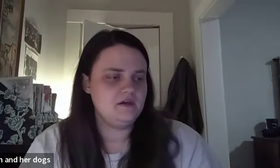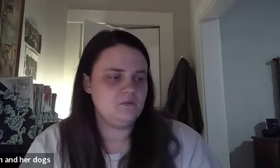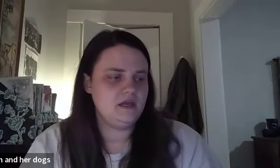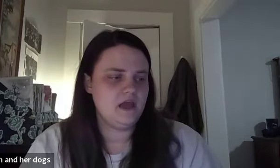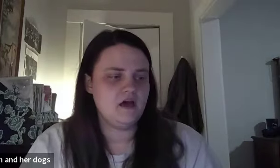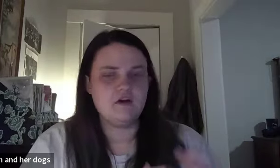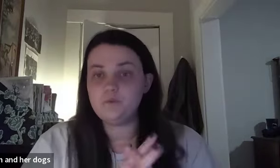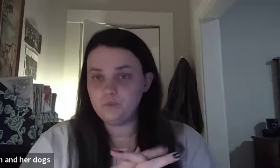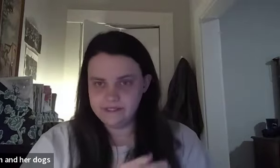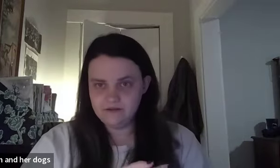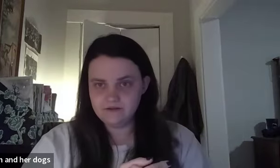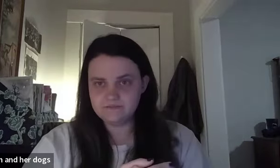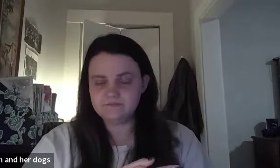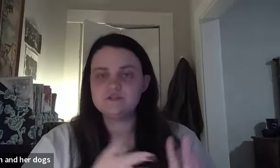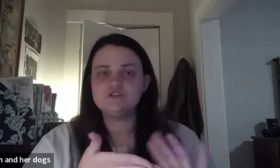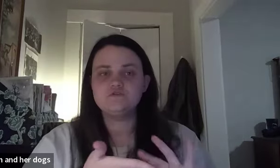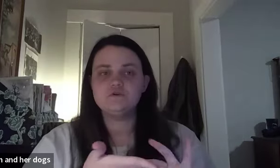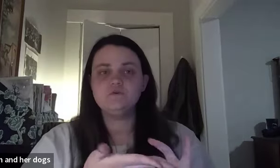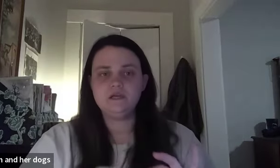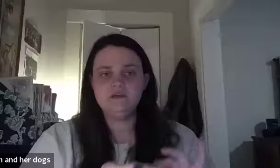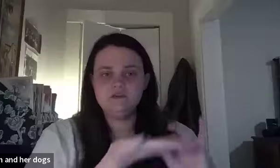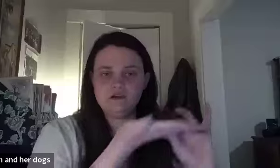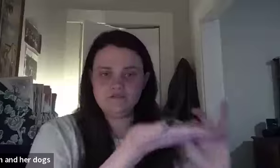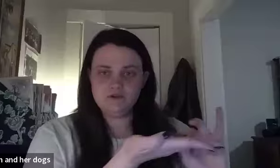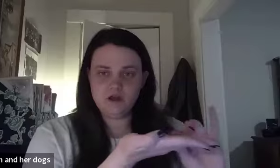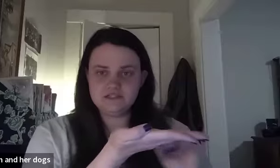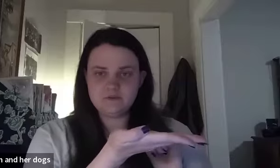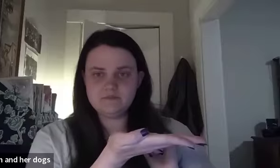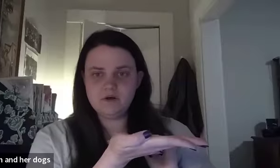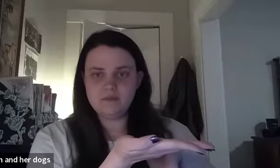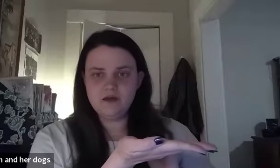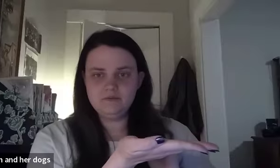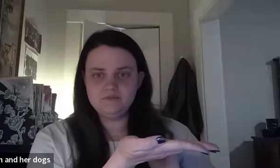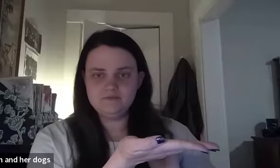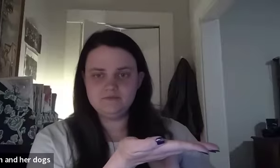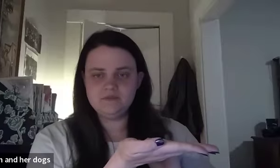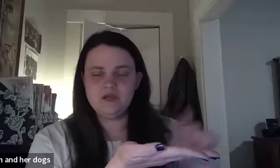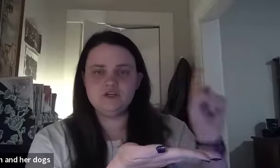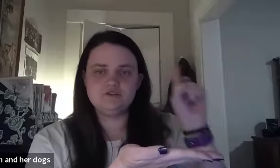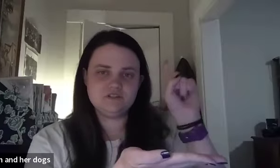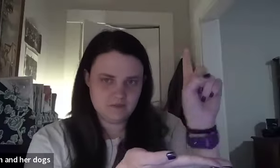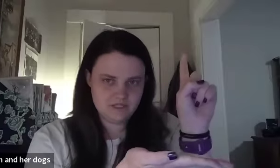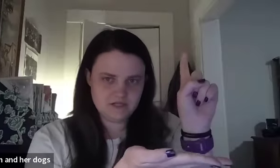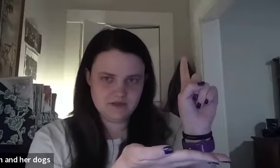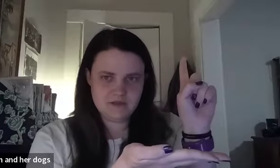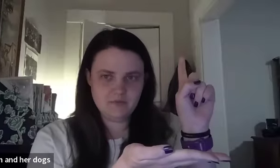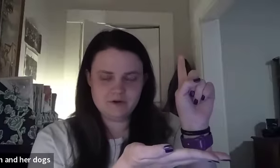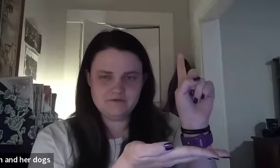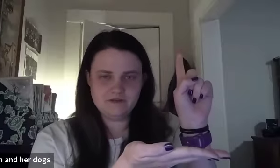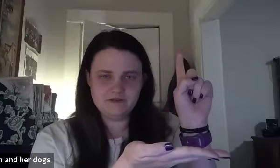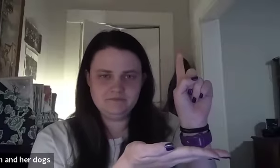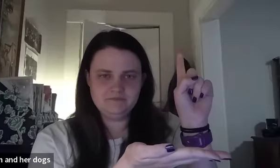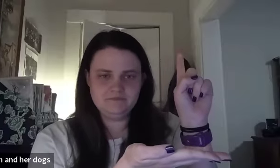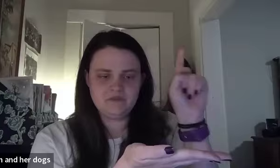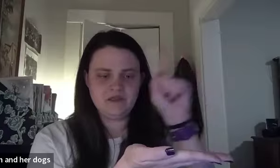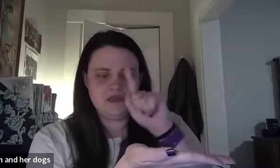Then we have week. So for week, you're going to have your non-dominant palm up. Your dominant's going to be in that pointer finger.